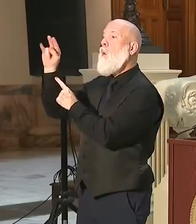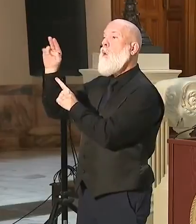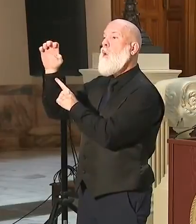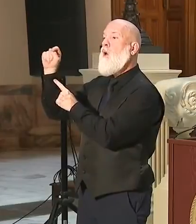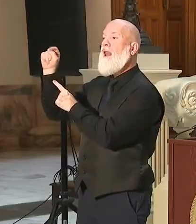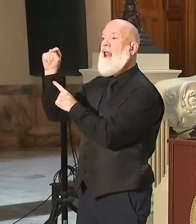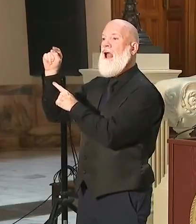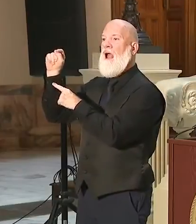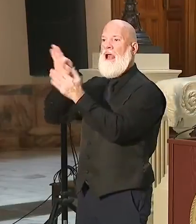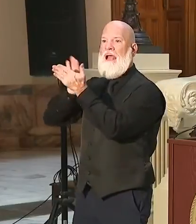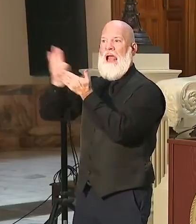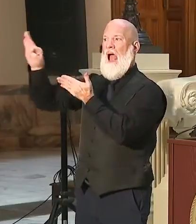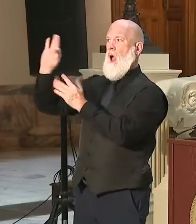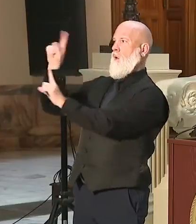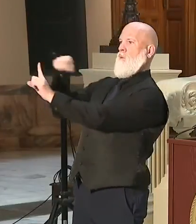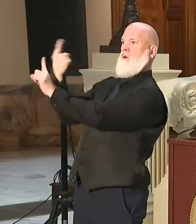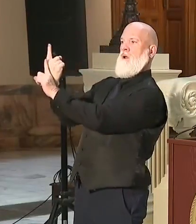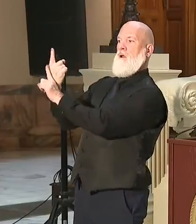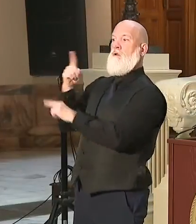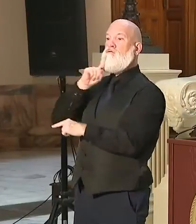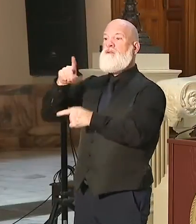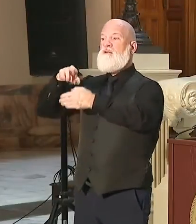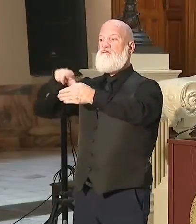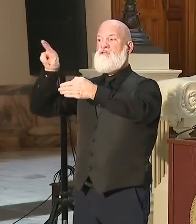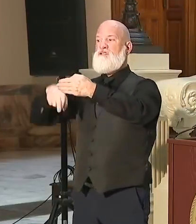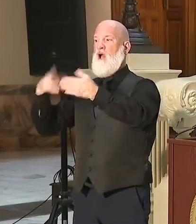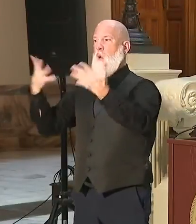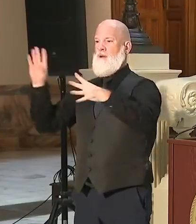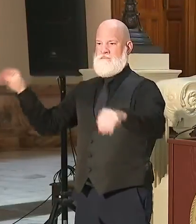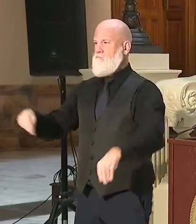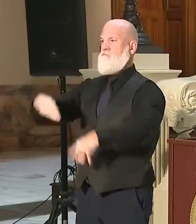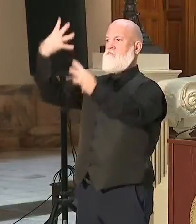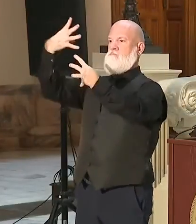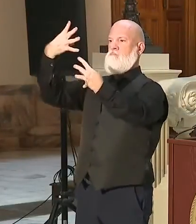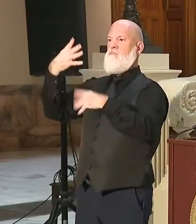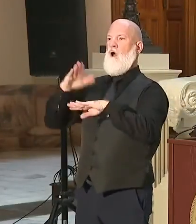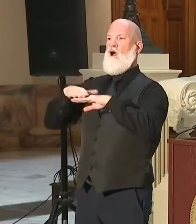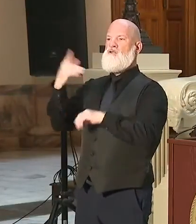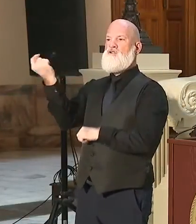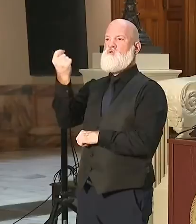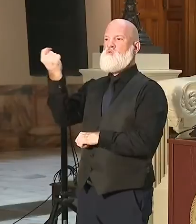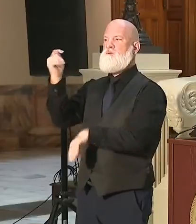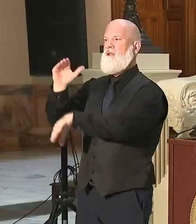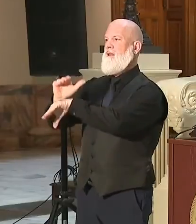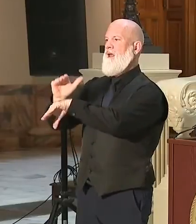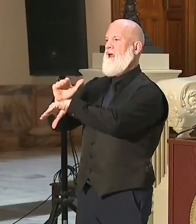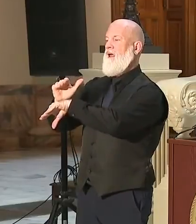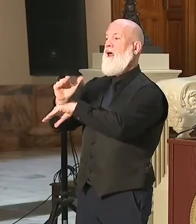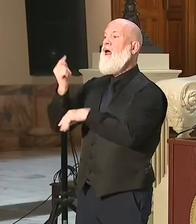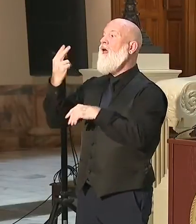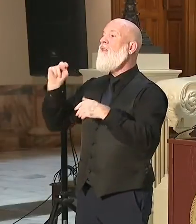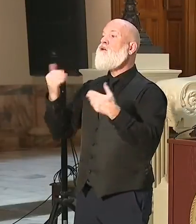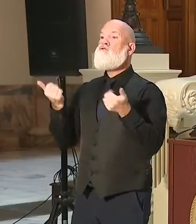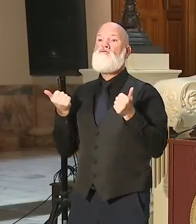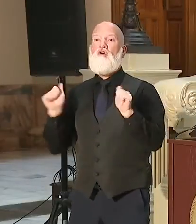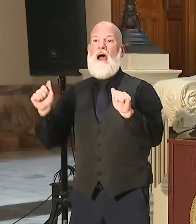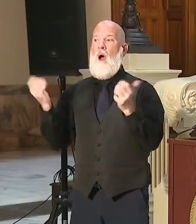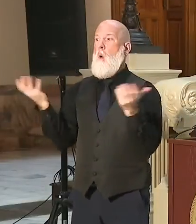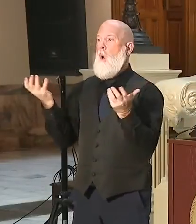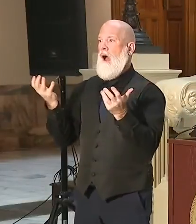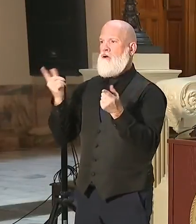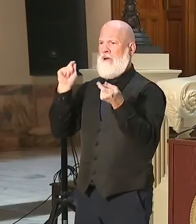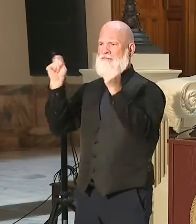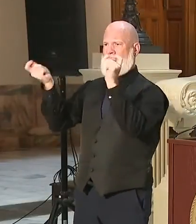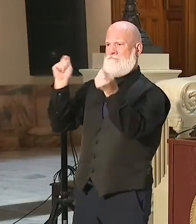Their results were all uploaded on Tuesday night. What they had was a situation where they tried to make something work better, and they ordered